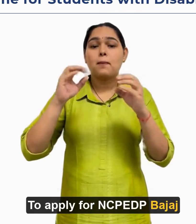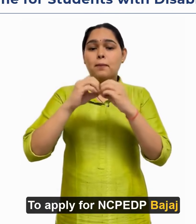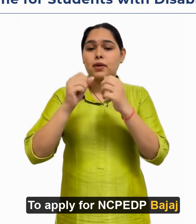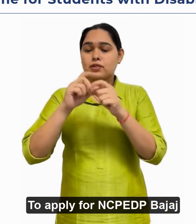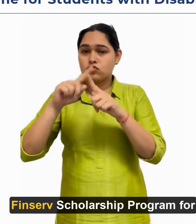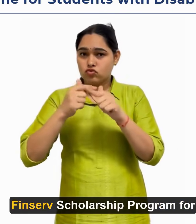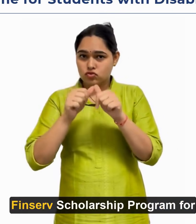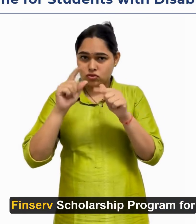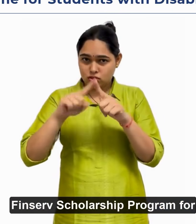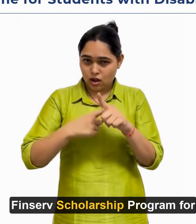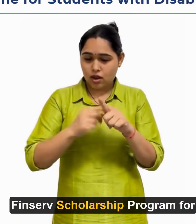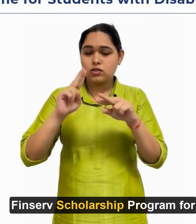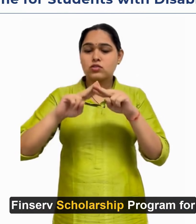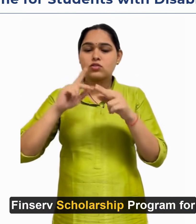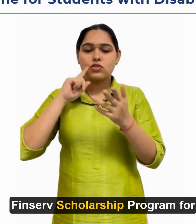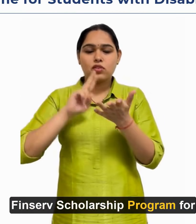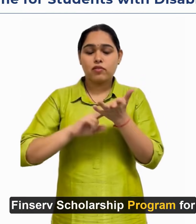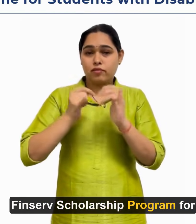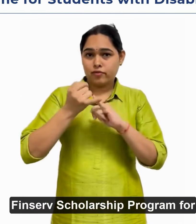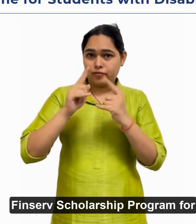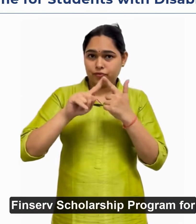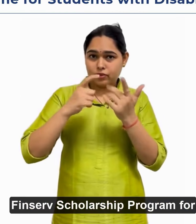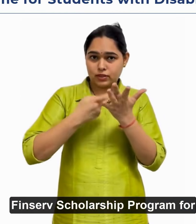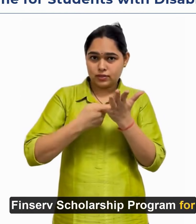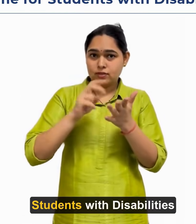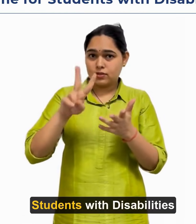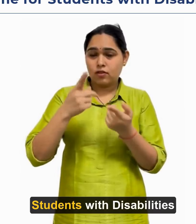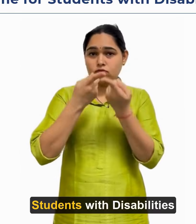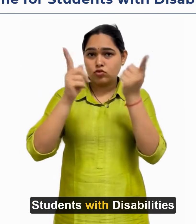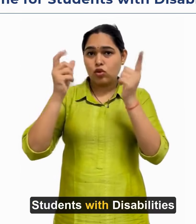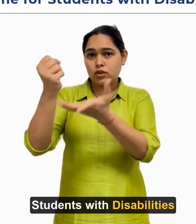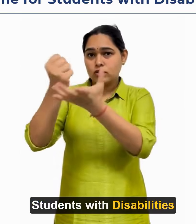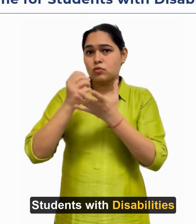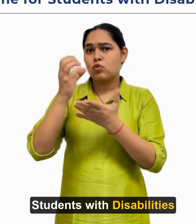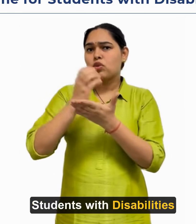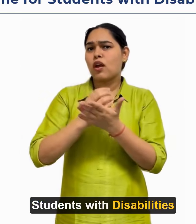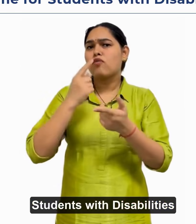NCPEDP-Bajaj Finserv Scholarship Program for students with disabilities